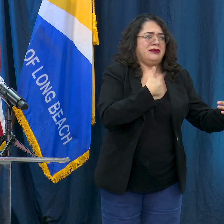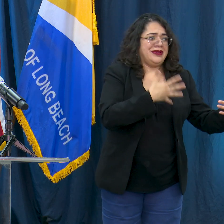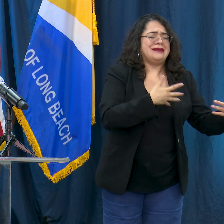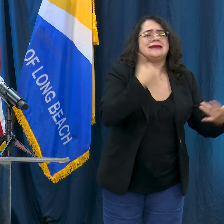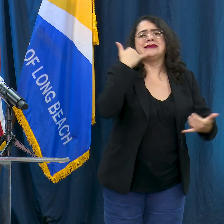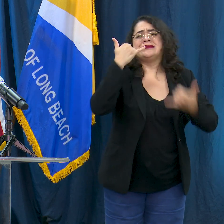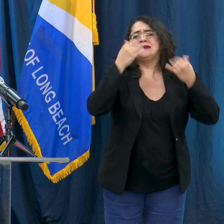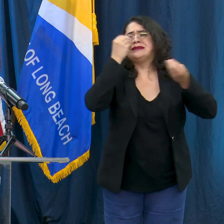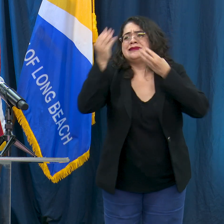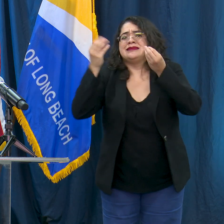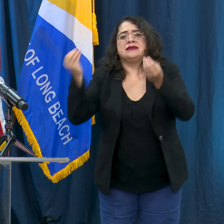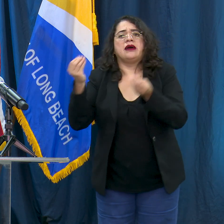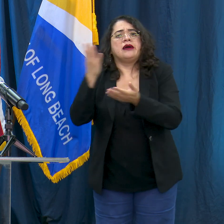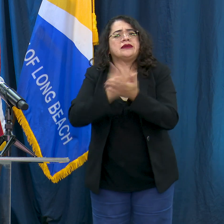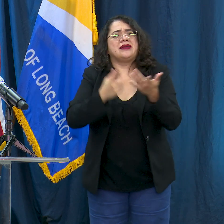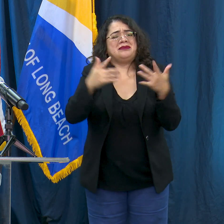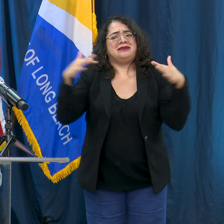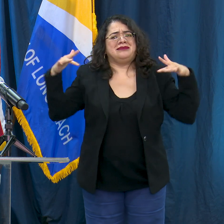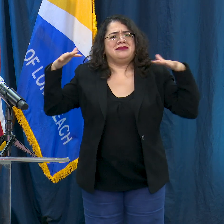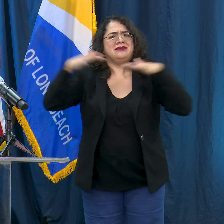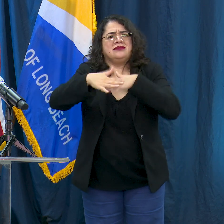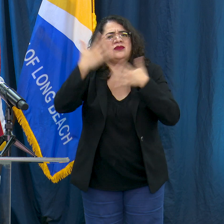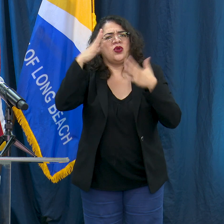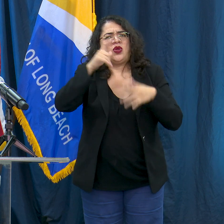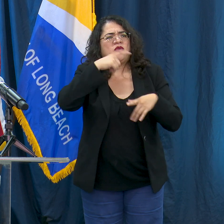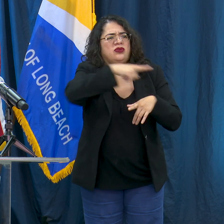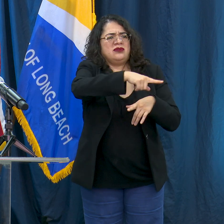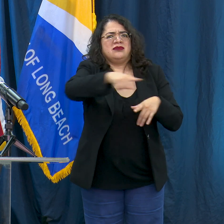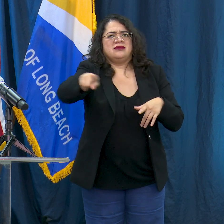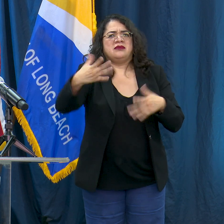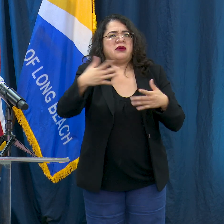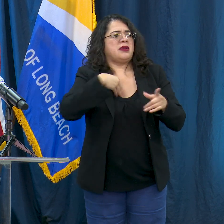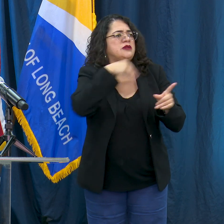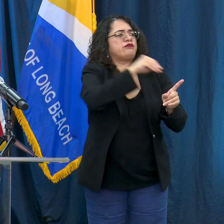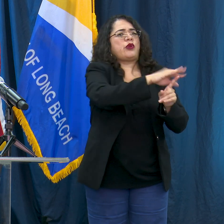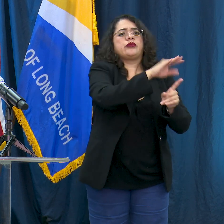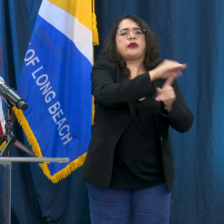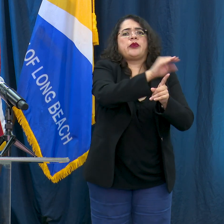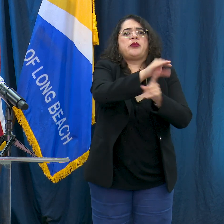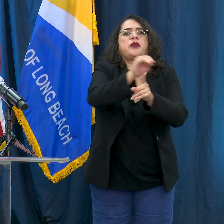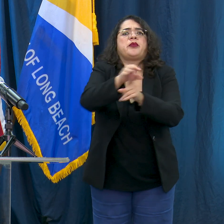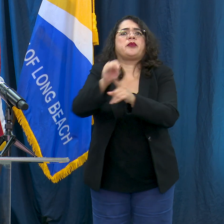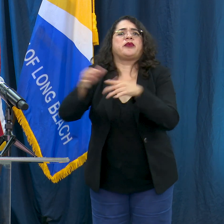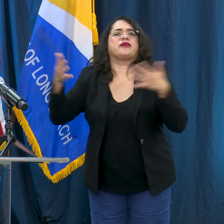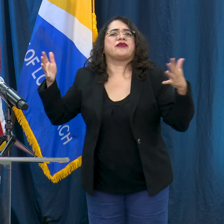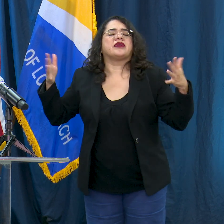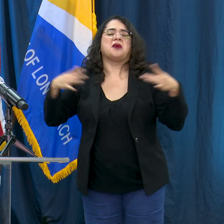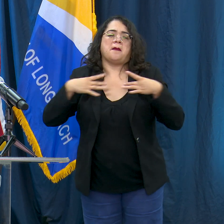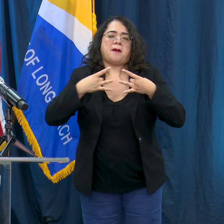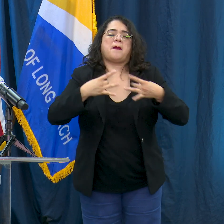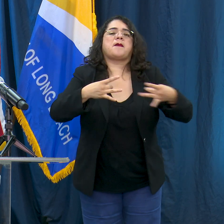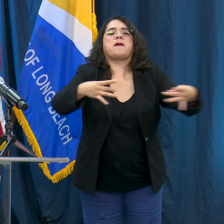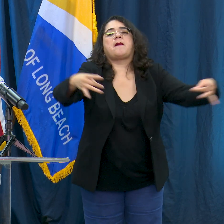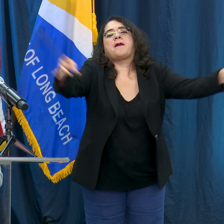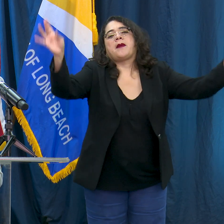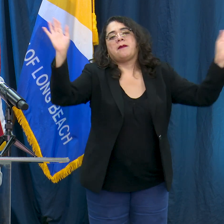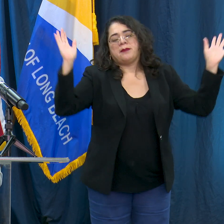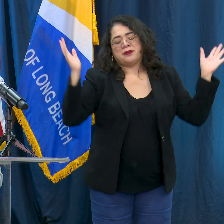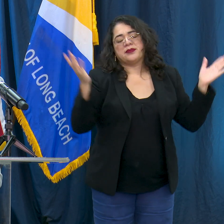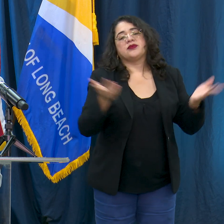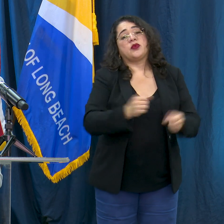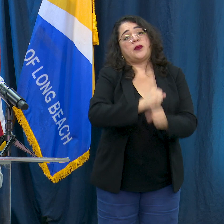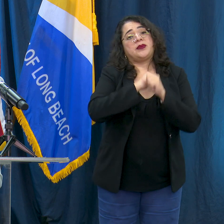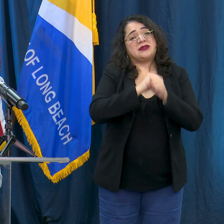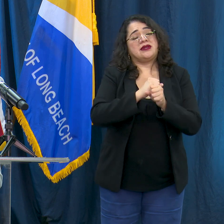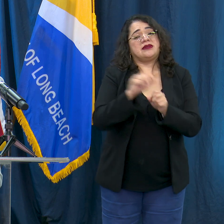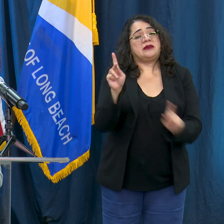really want to make sure that you are aware of the risks and that you are willing, as you take those risks, to understand that you will also need to protect those around you in